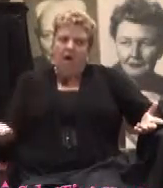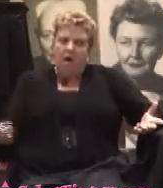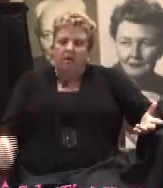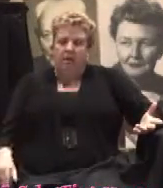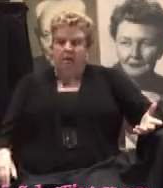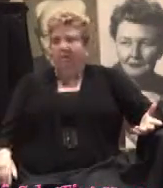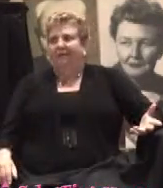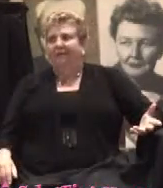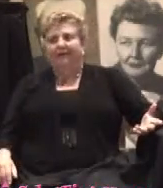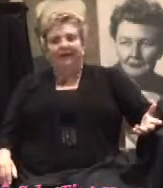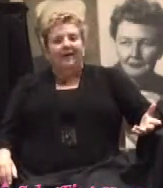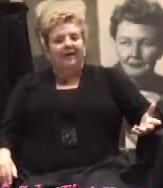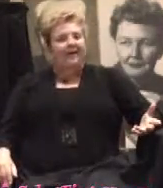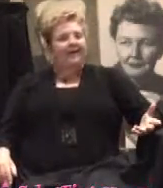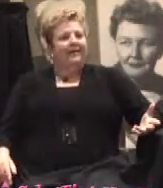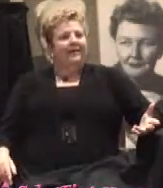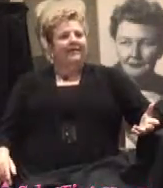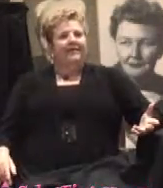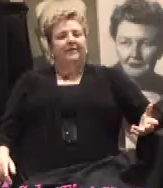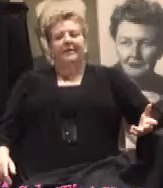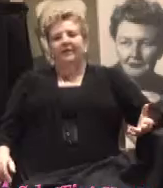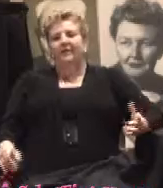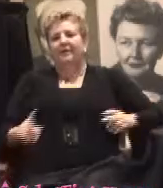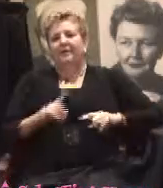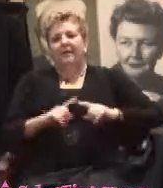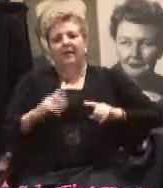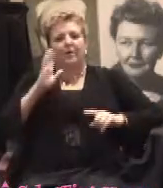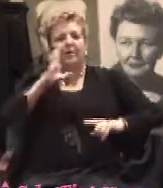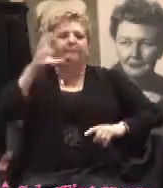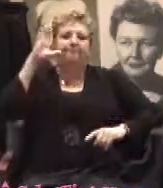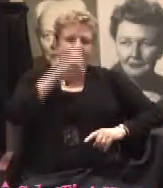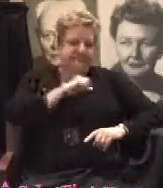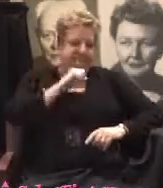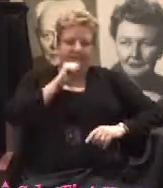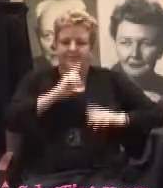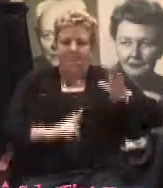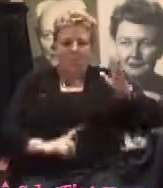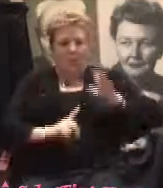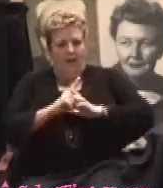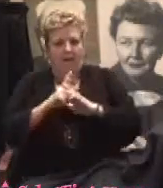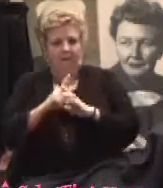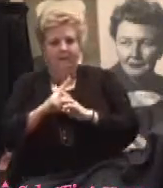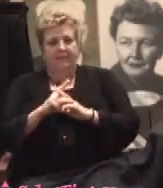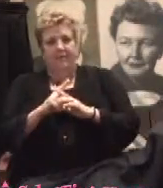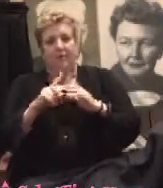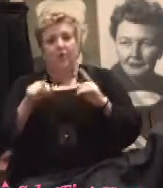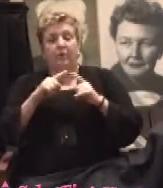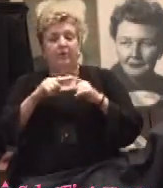But I would miss the bus and not show up for the show, and that's very bad when you play lead guitar and sing some.